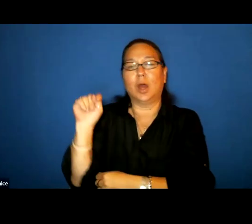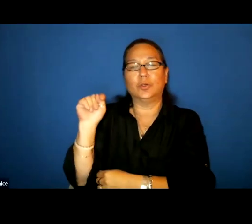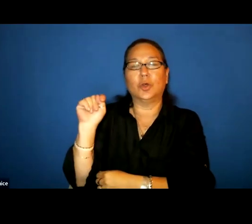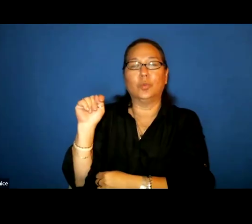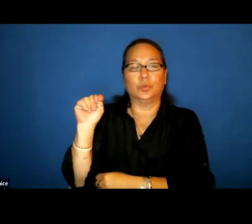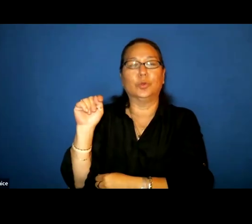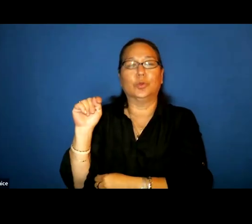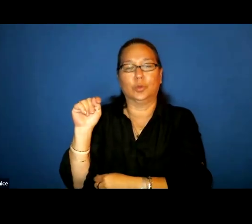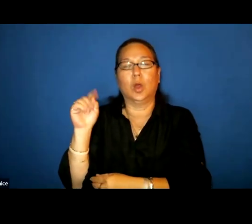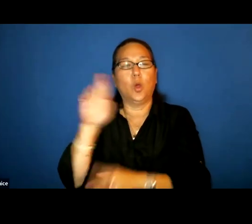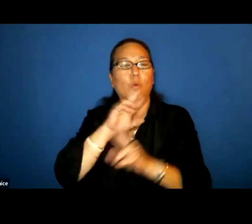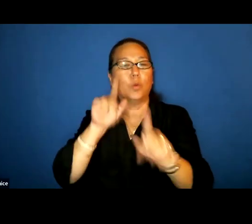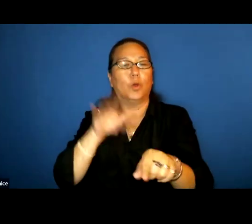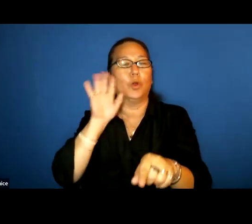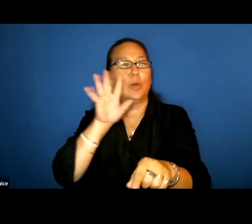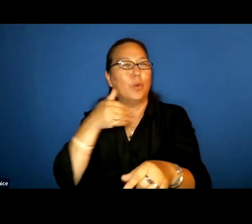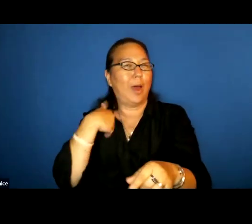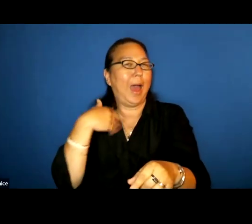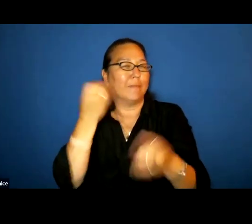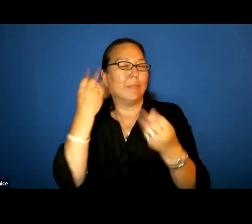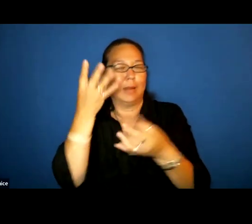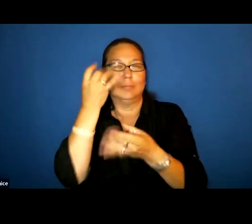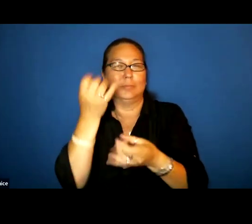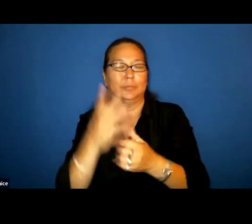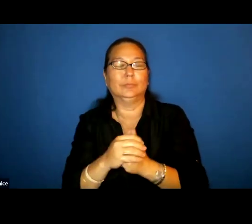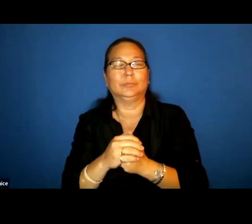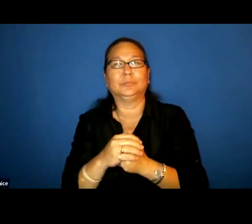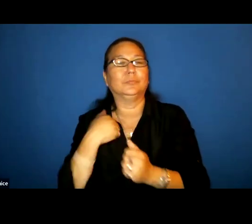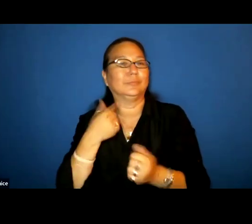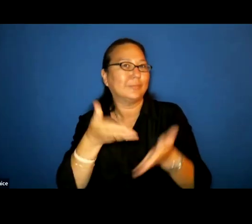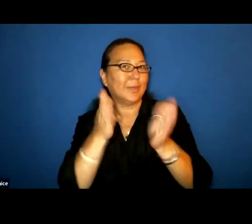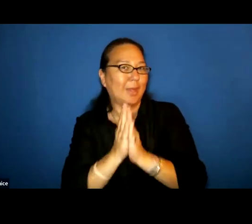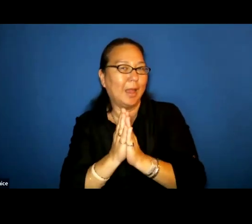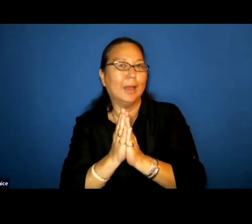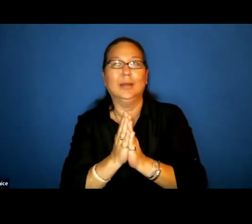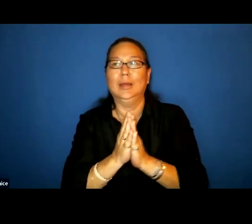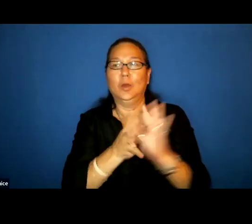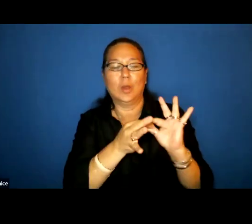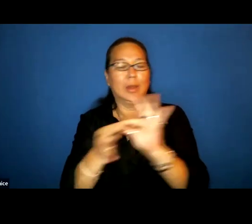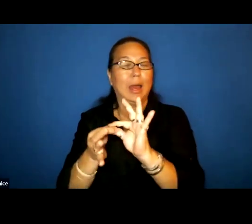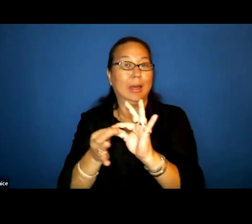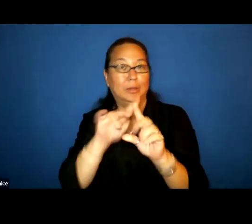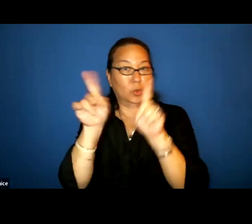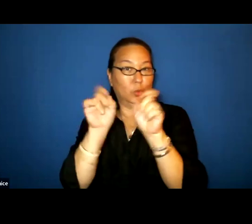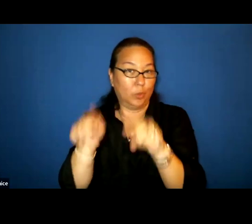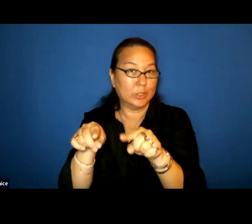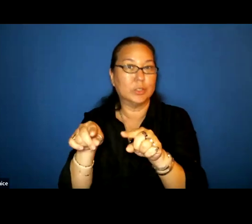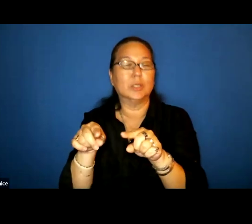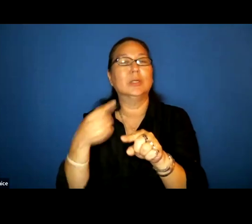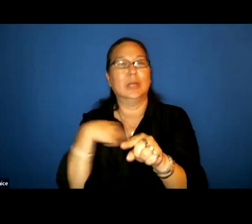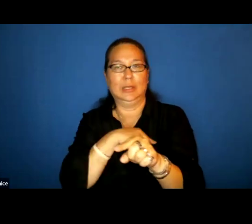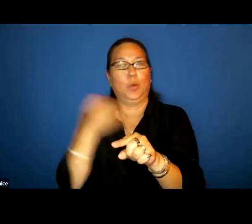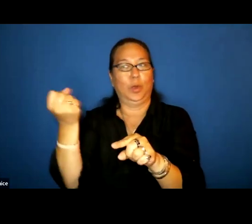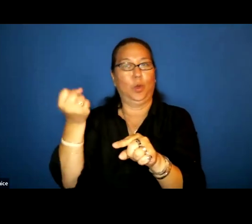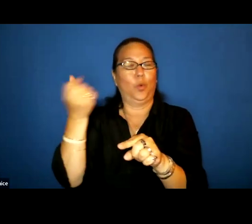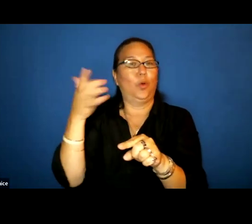will include quite a bit of data and detail. And so I would just ask that in terms of questions that we hold till that presentation